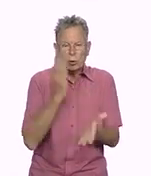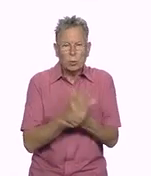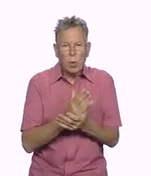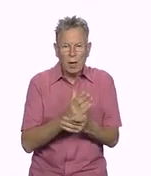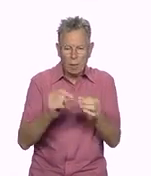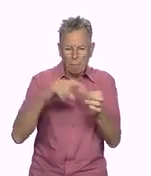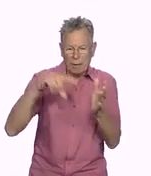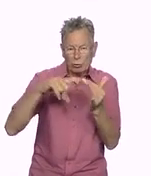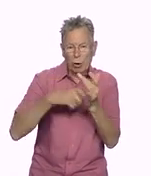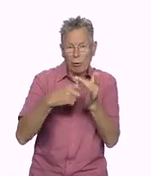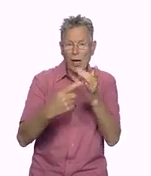harm other patients.